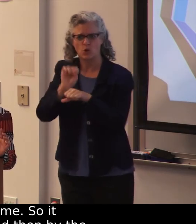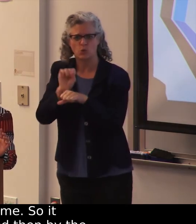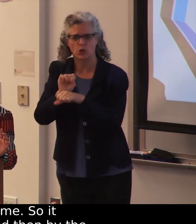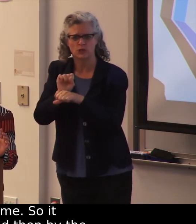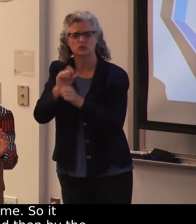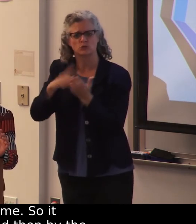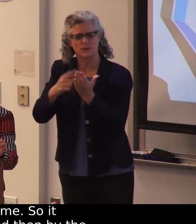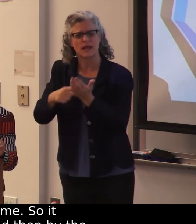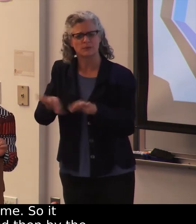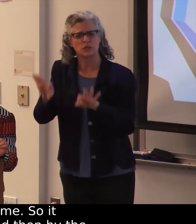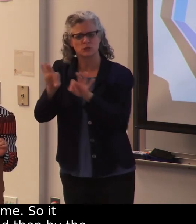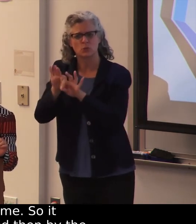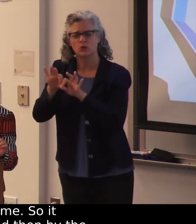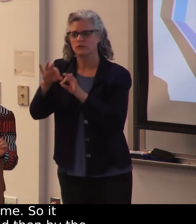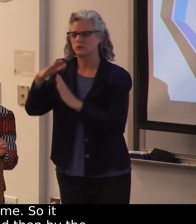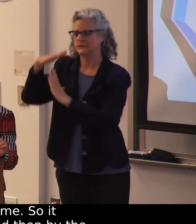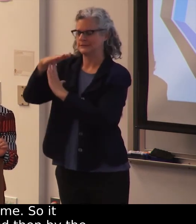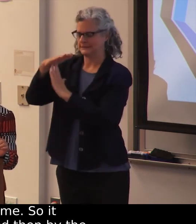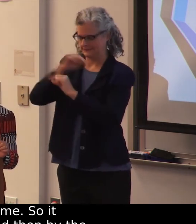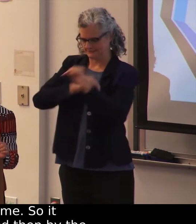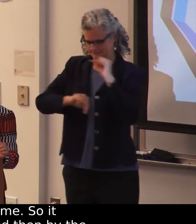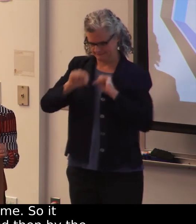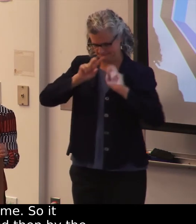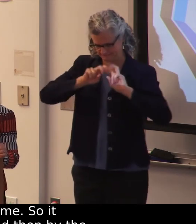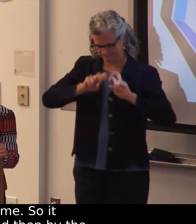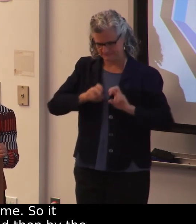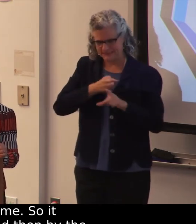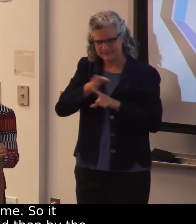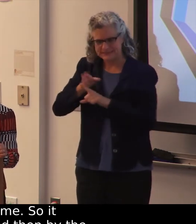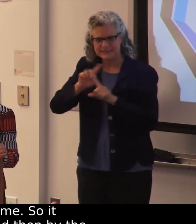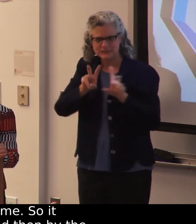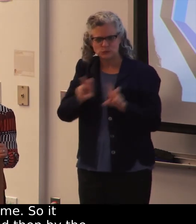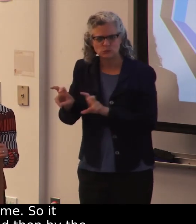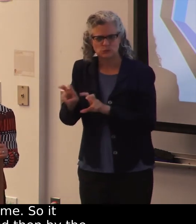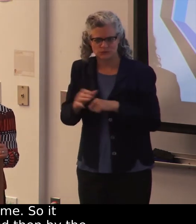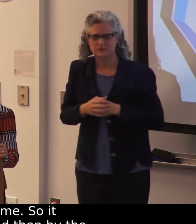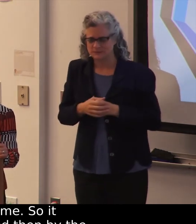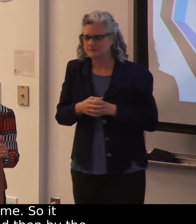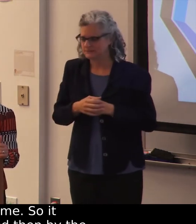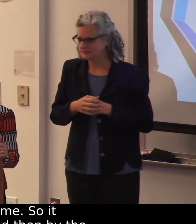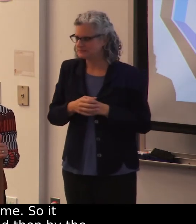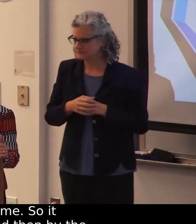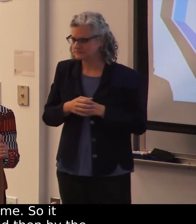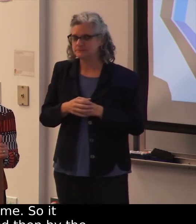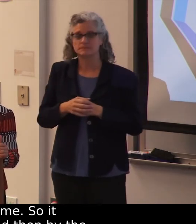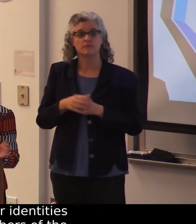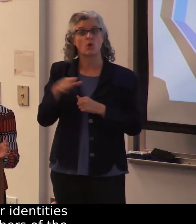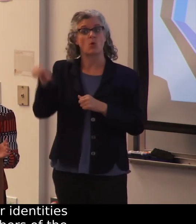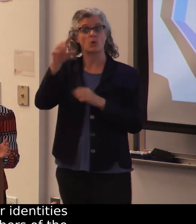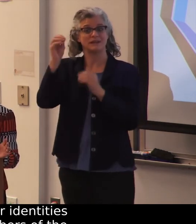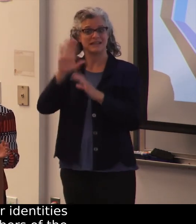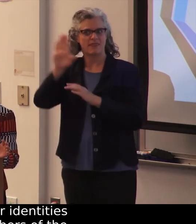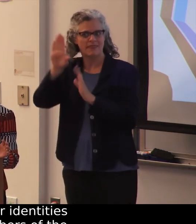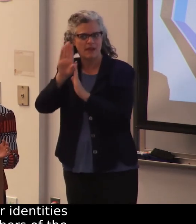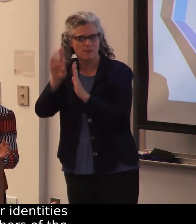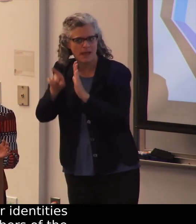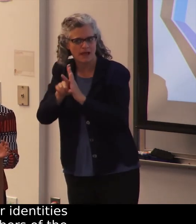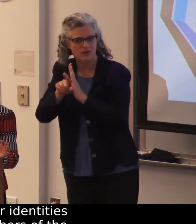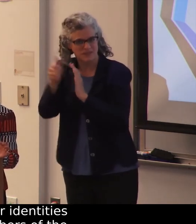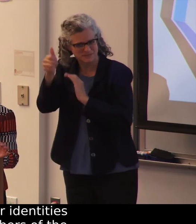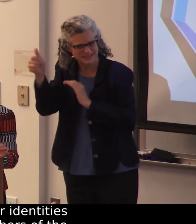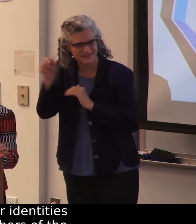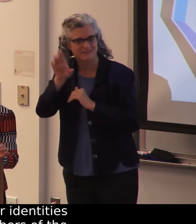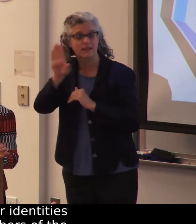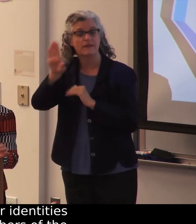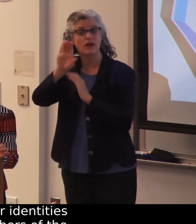it something that is likely to succeed over time? So it's influenced then by the backgrounds of the teachers and their identities as the members